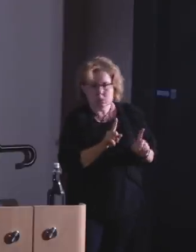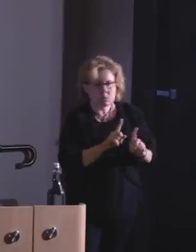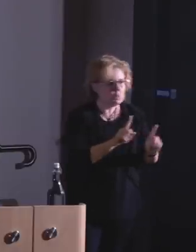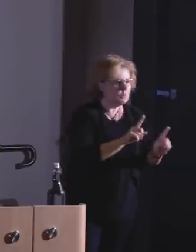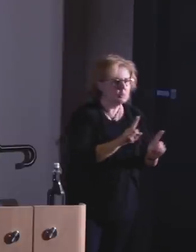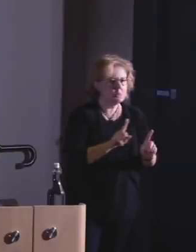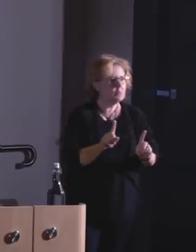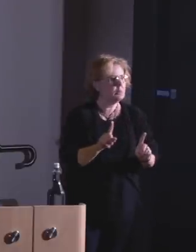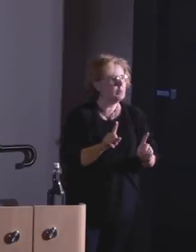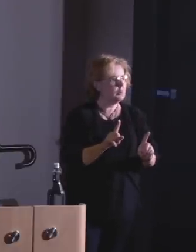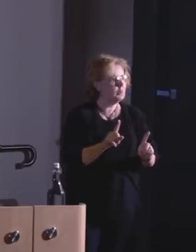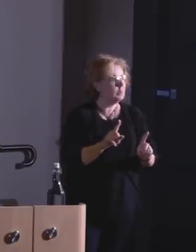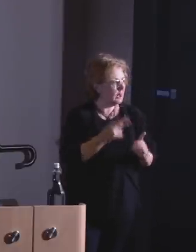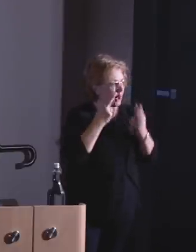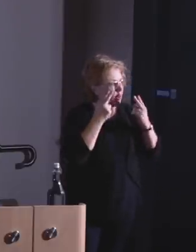Or